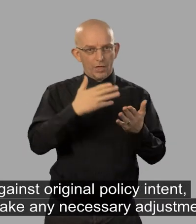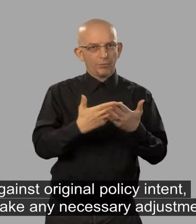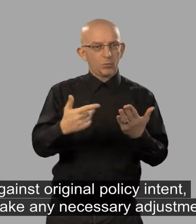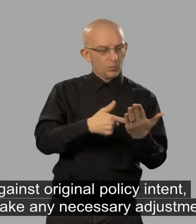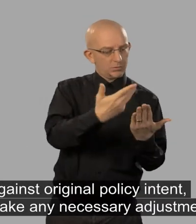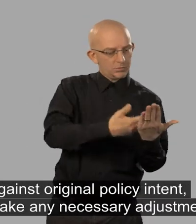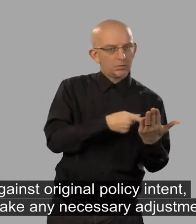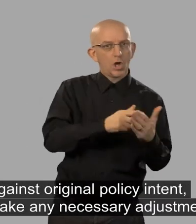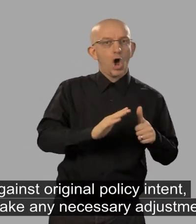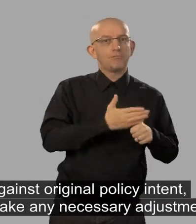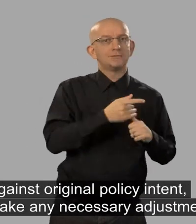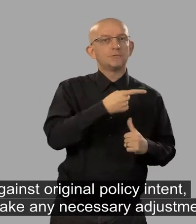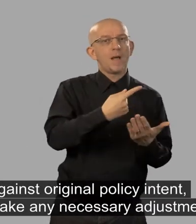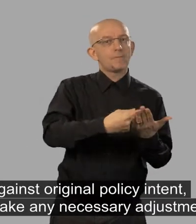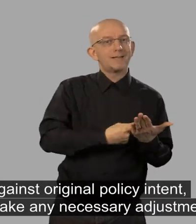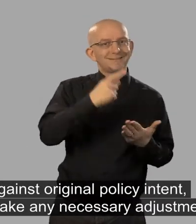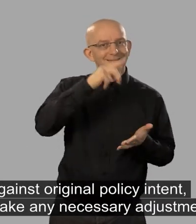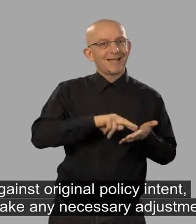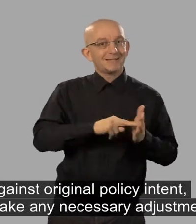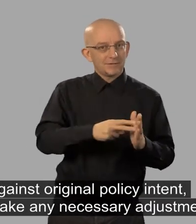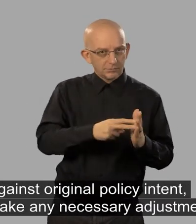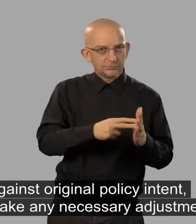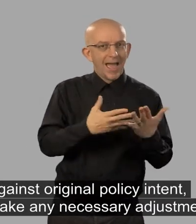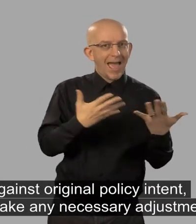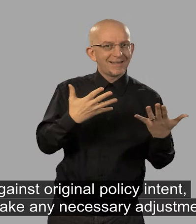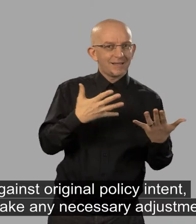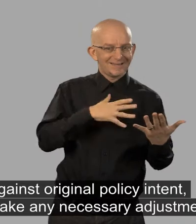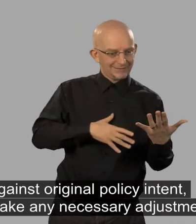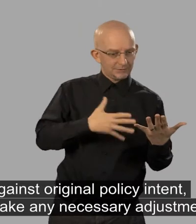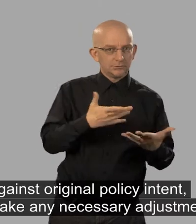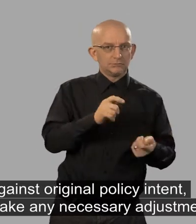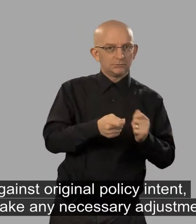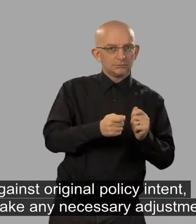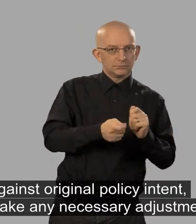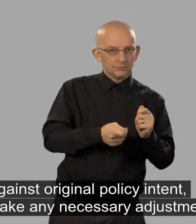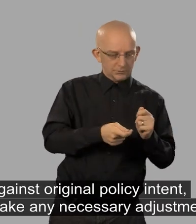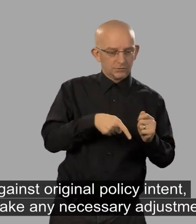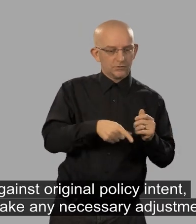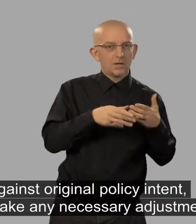intent and make any necessary adjustments to guidance and training.